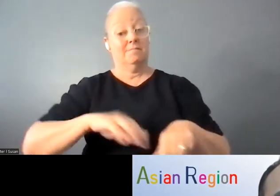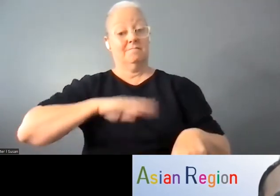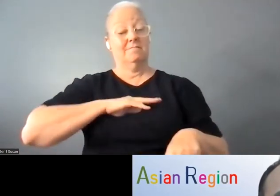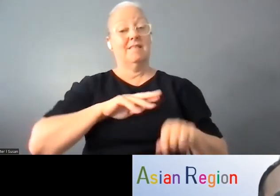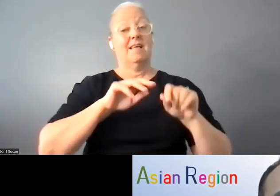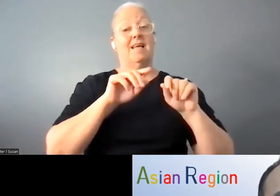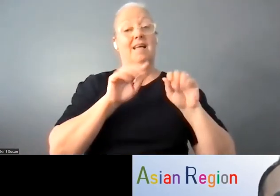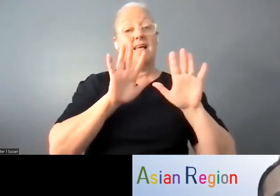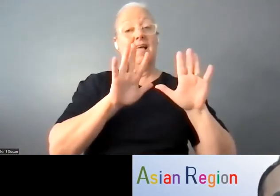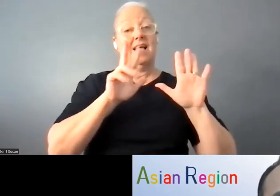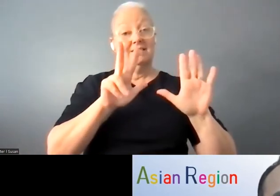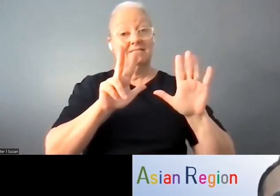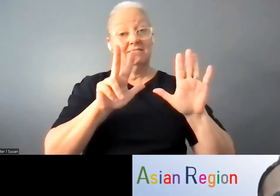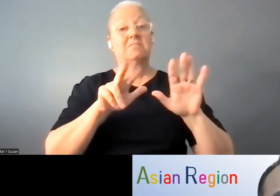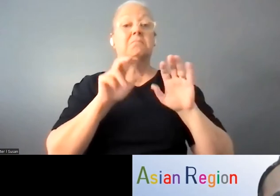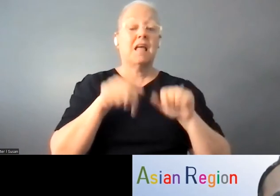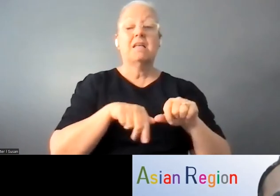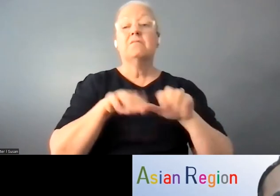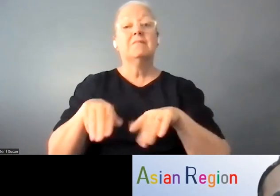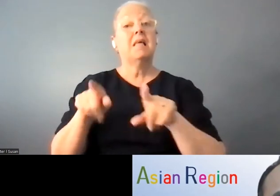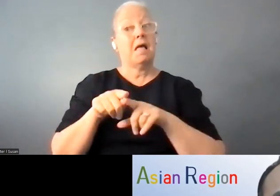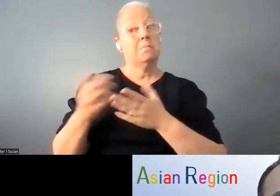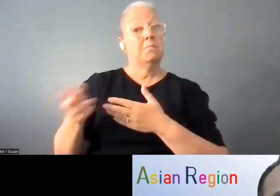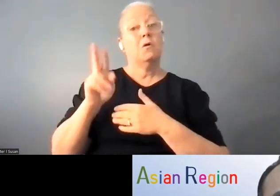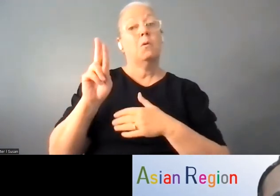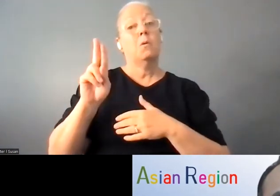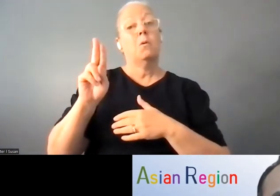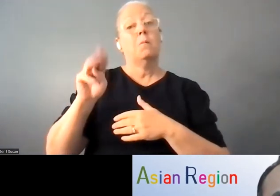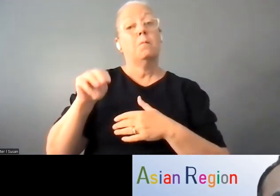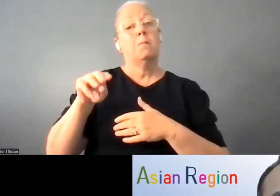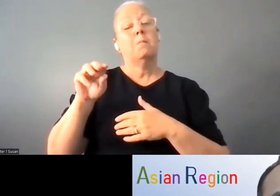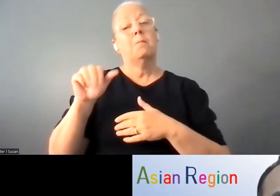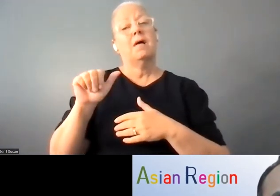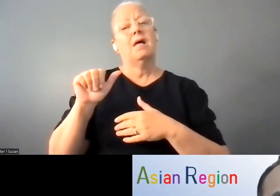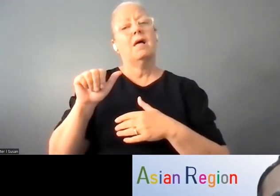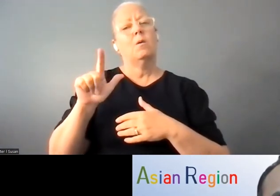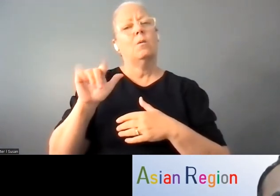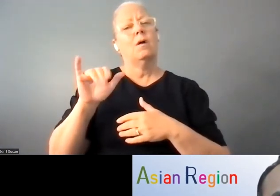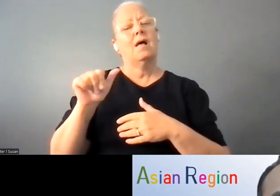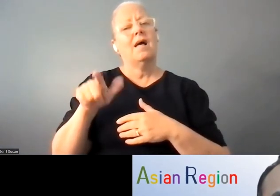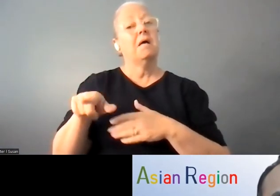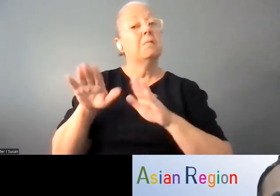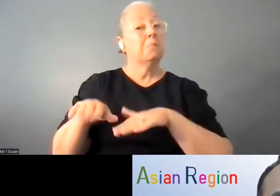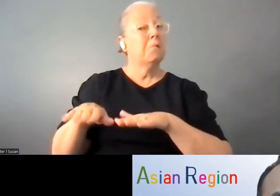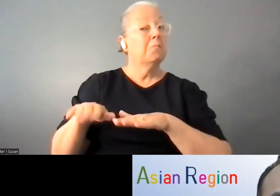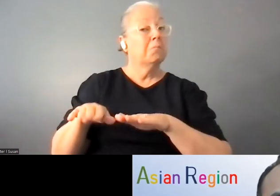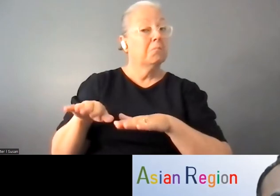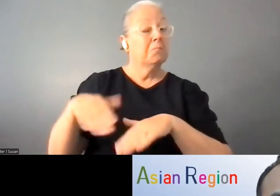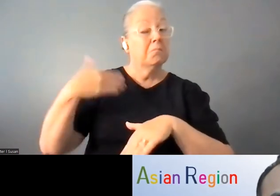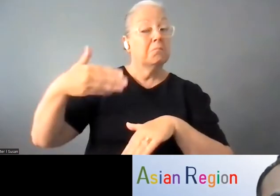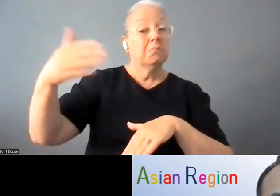our aftercare home, like Amulya, who continues to stay in one of our girls' aftercare home. And over the